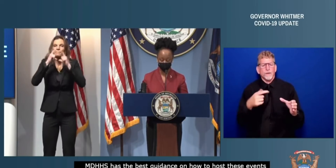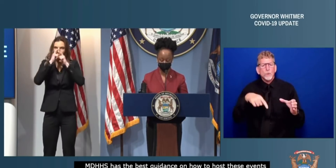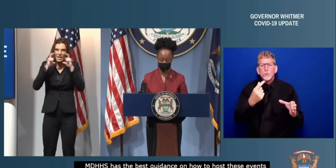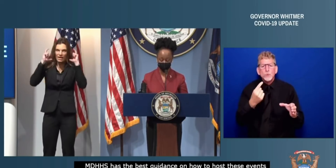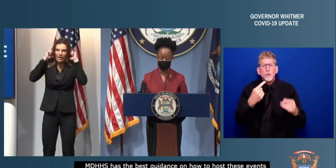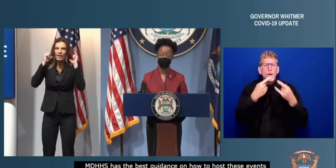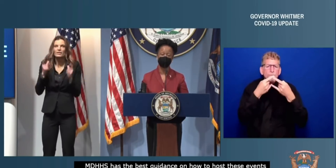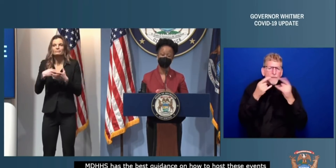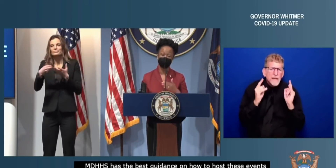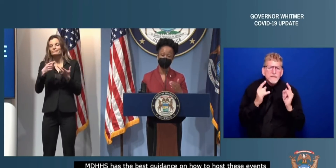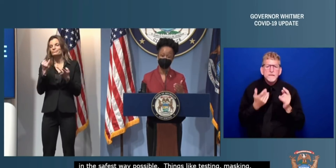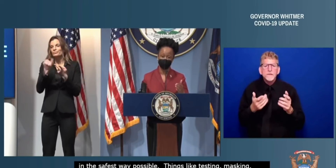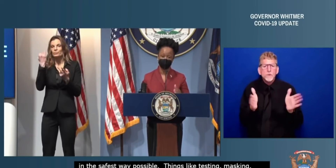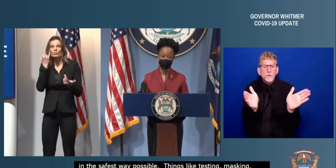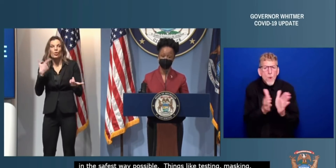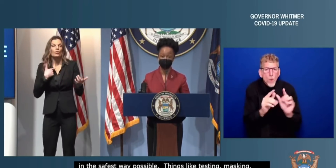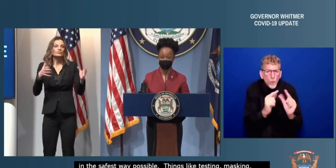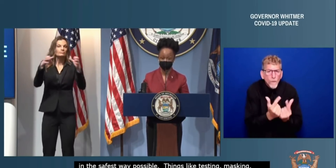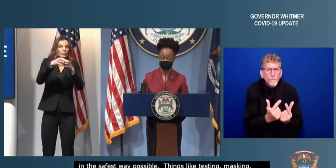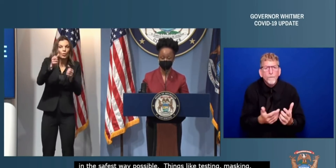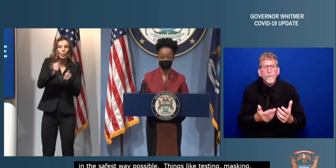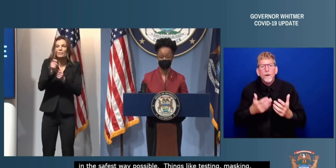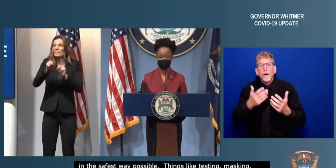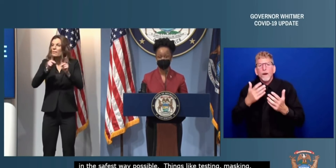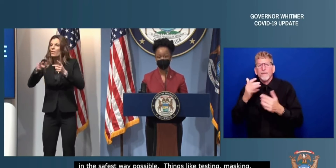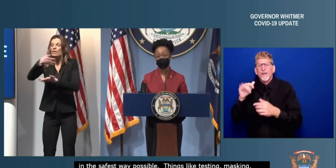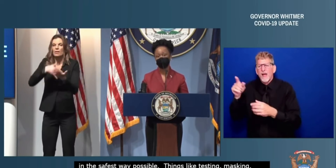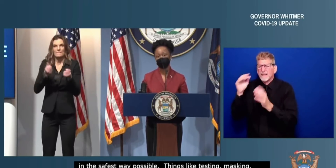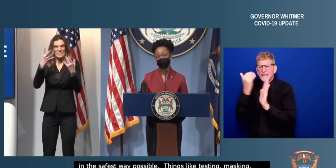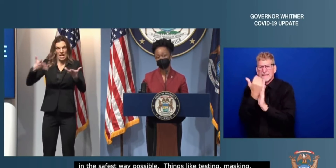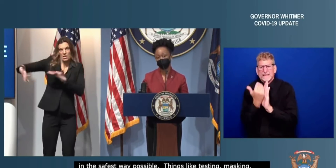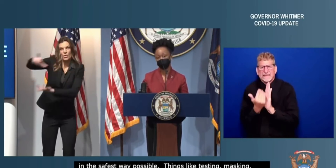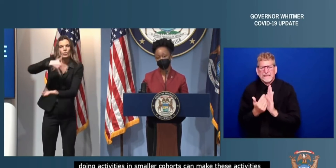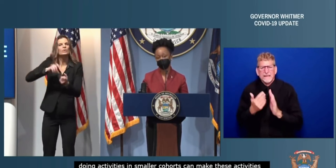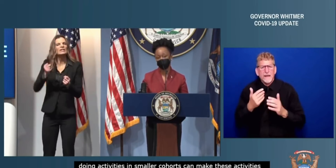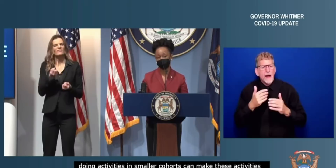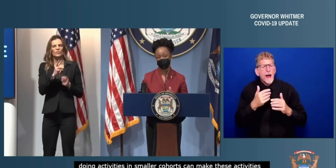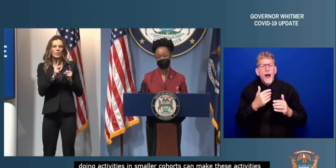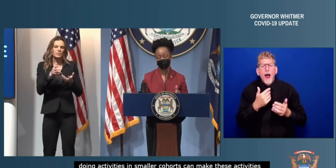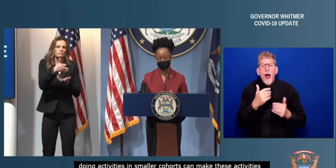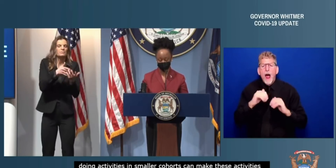much safer. You can find information and this guidance on our website,